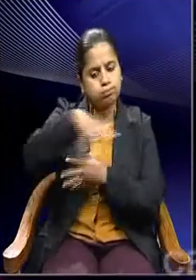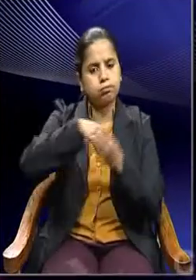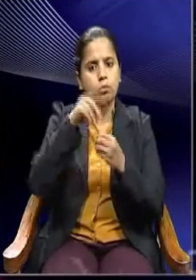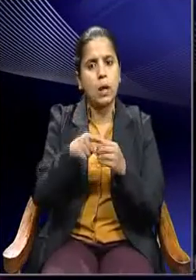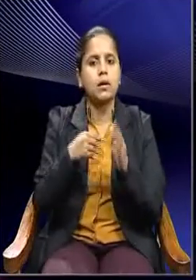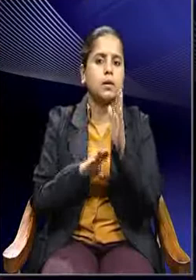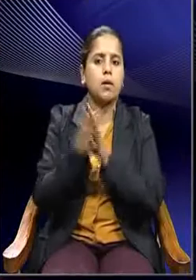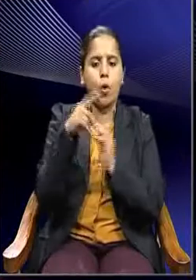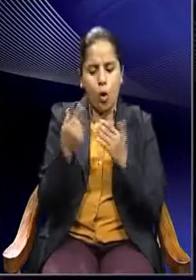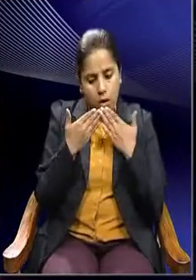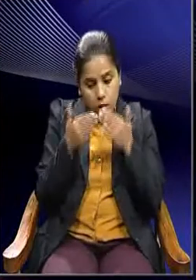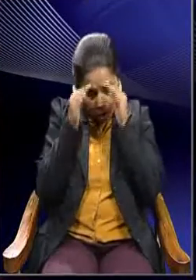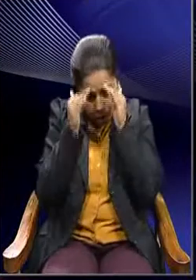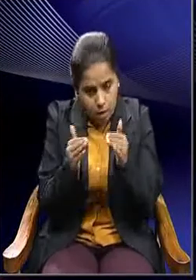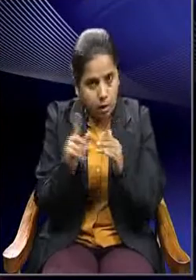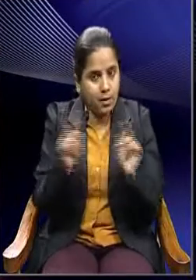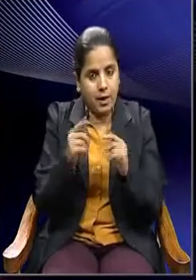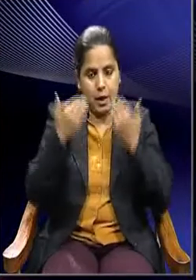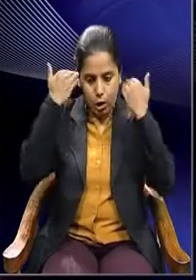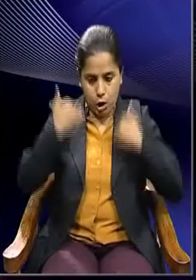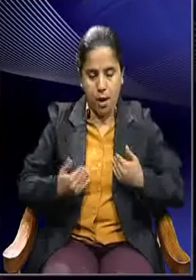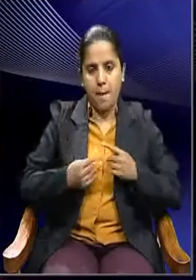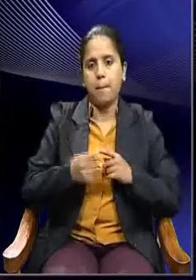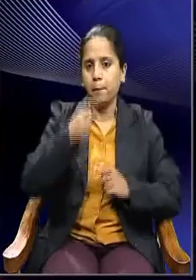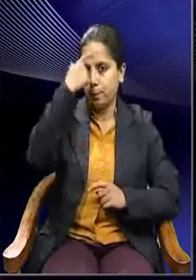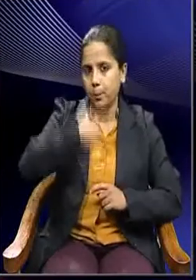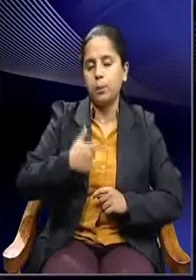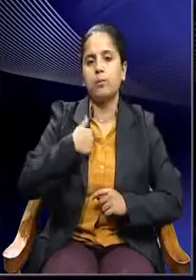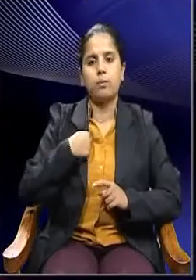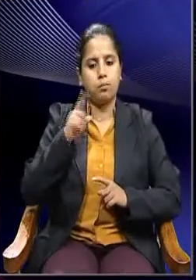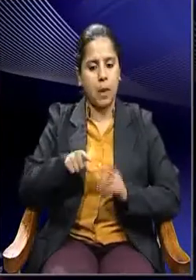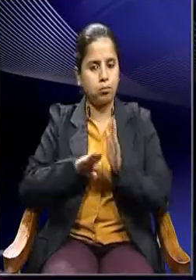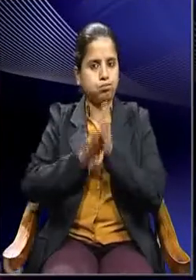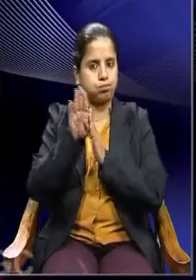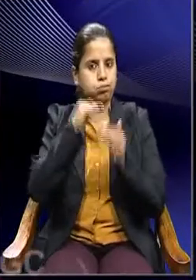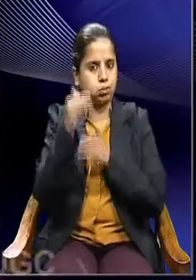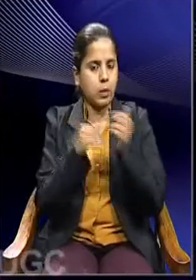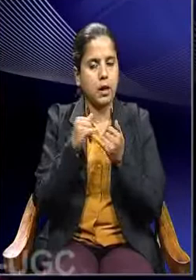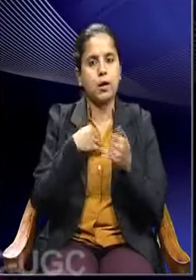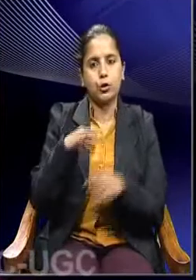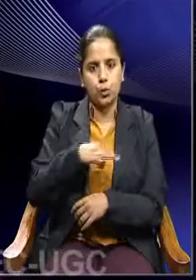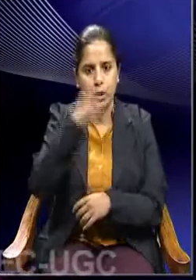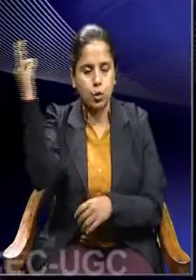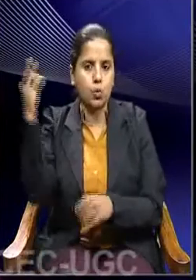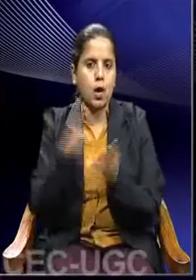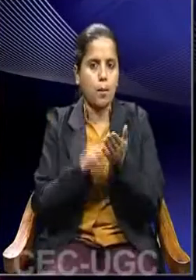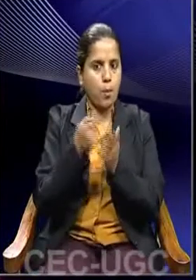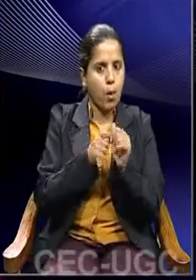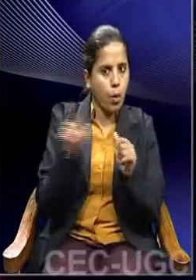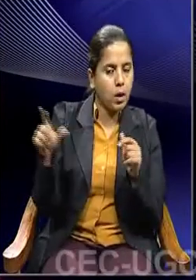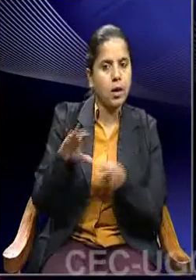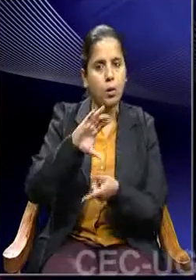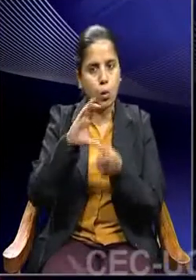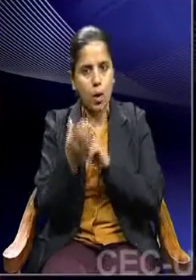human personality and also to spiritual, moral, cultural, economic growth